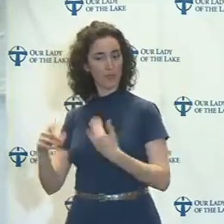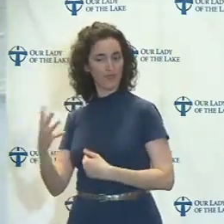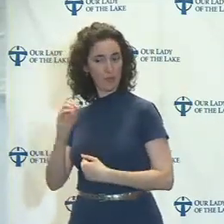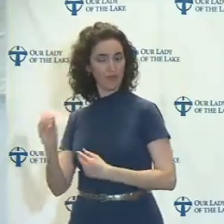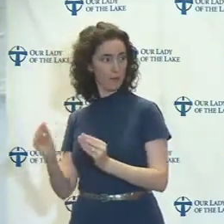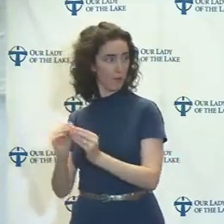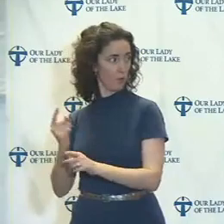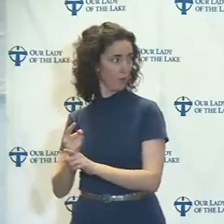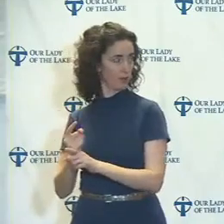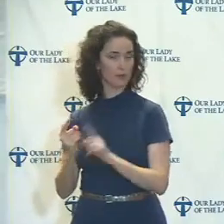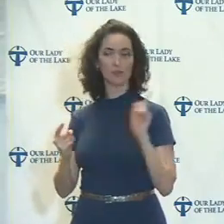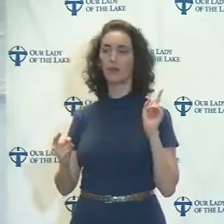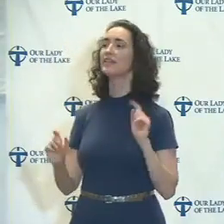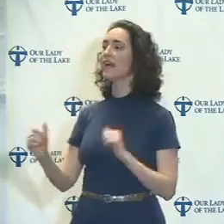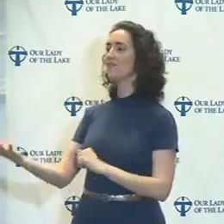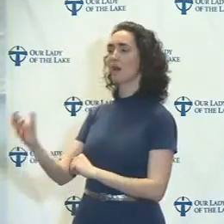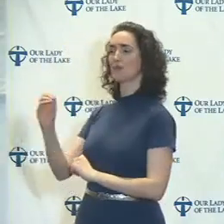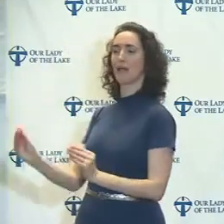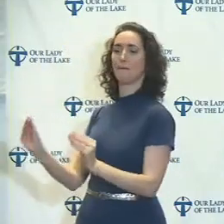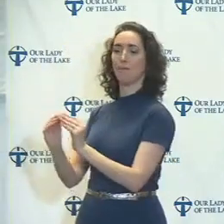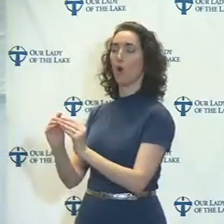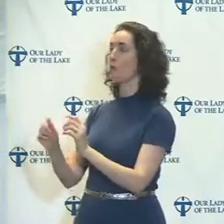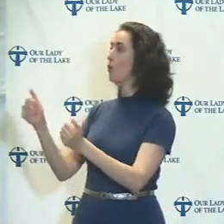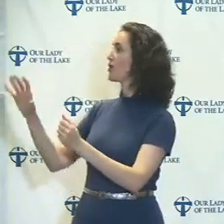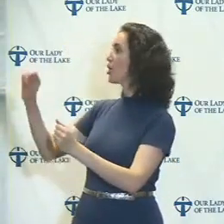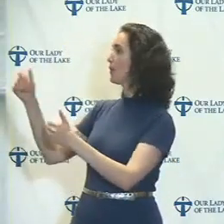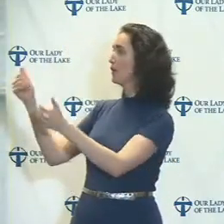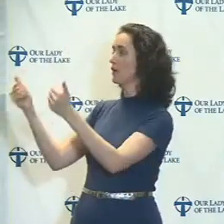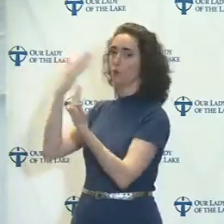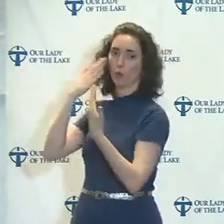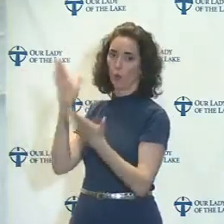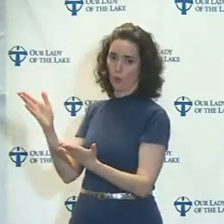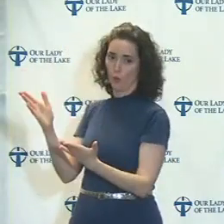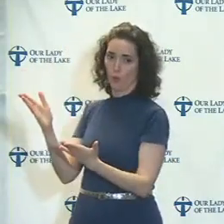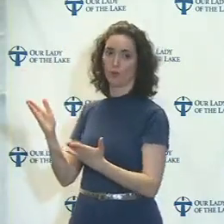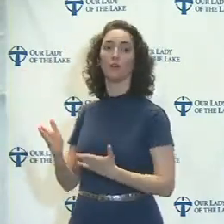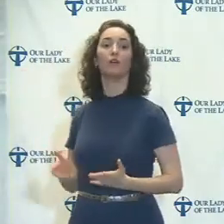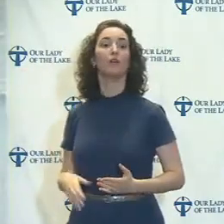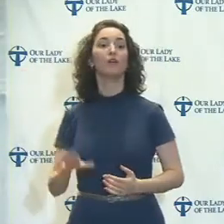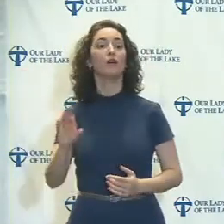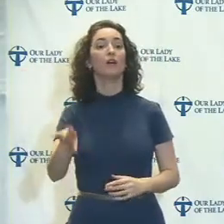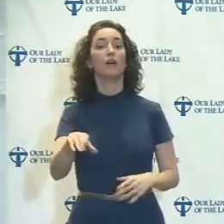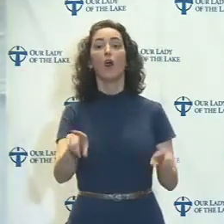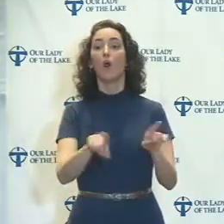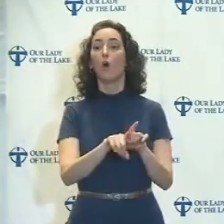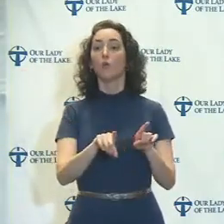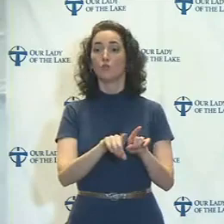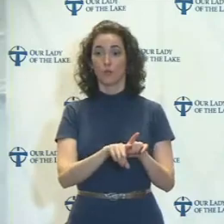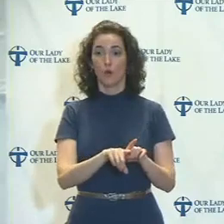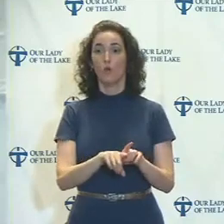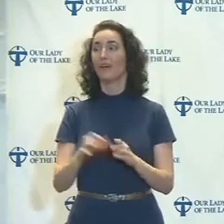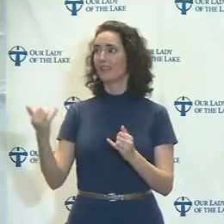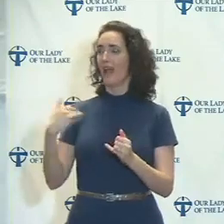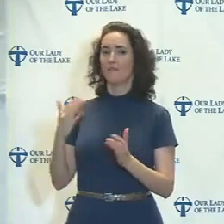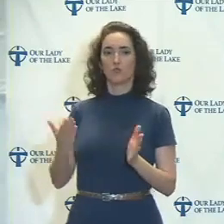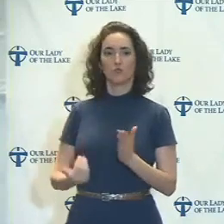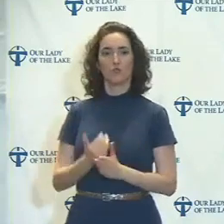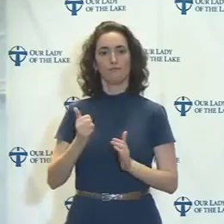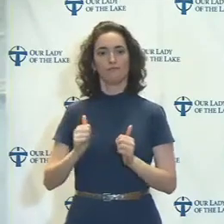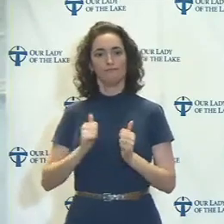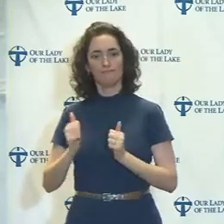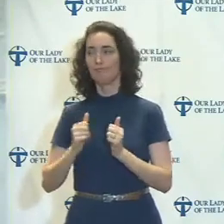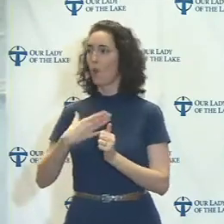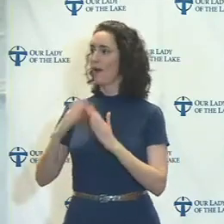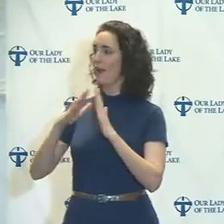5%, don't know which one it is. Yeah, but we don't know which one. We do know that there's a new initiative that started by the